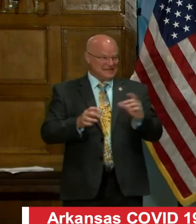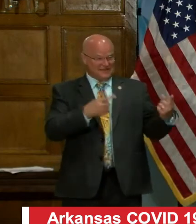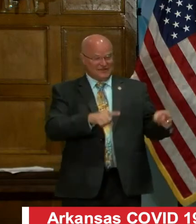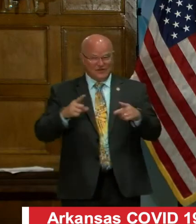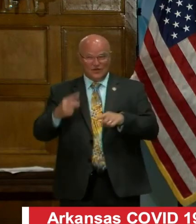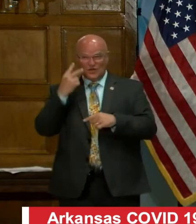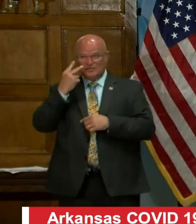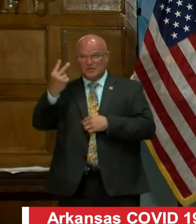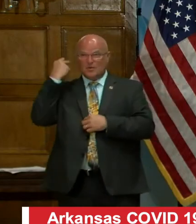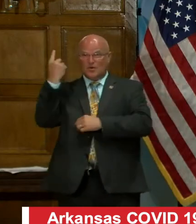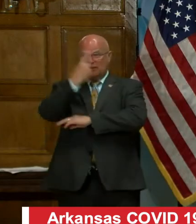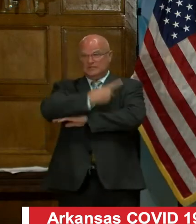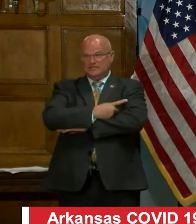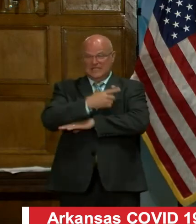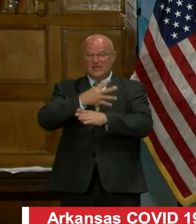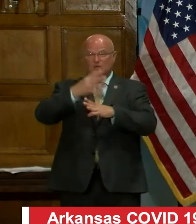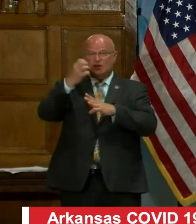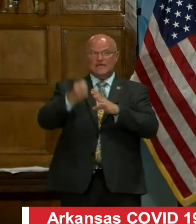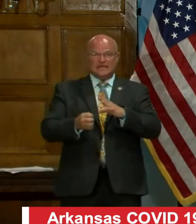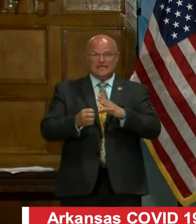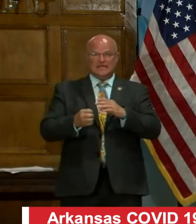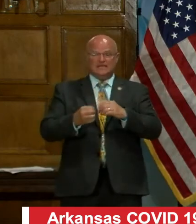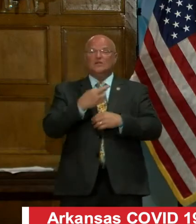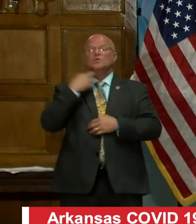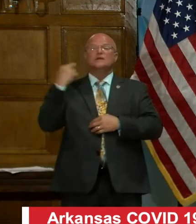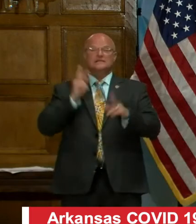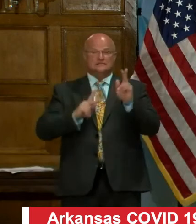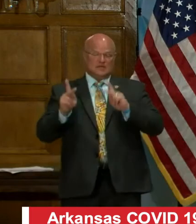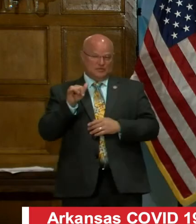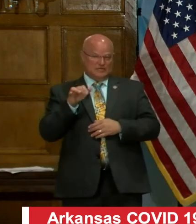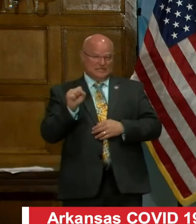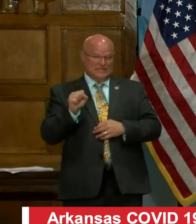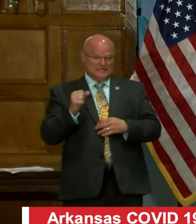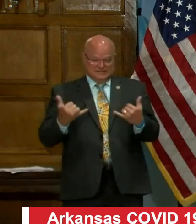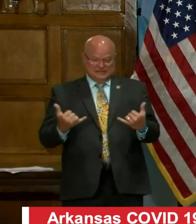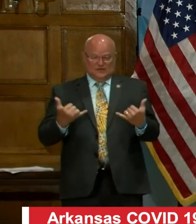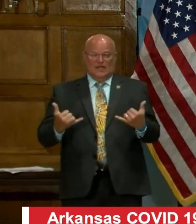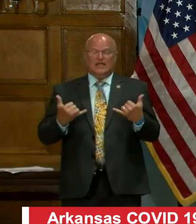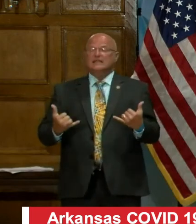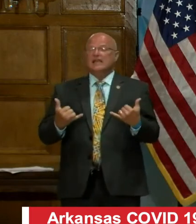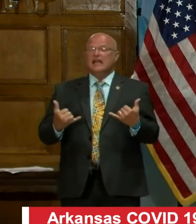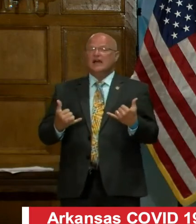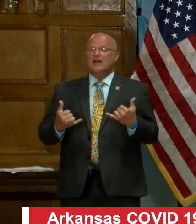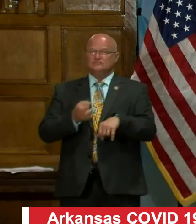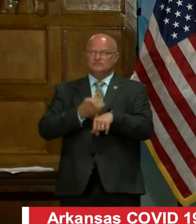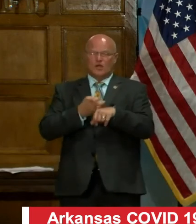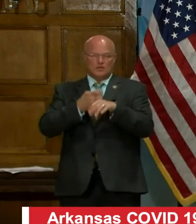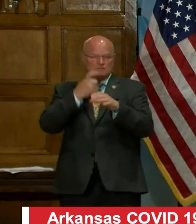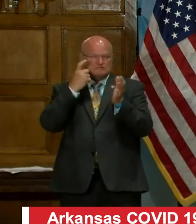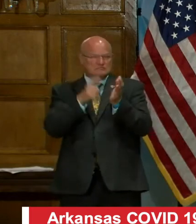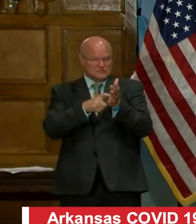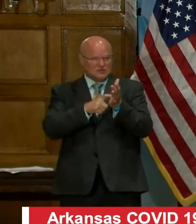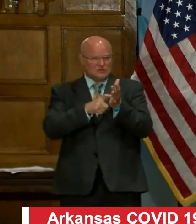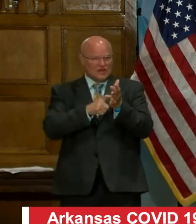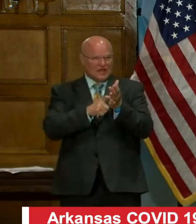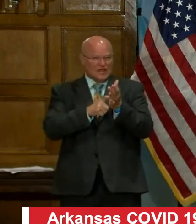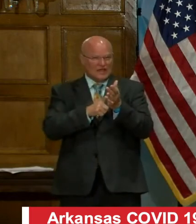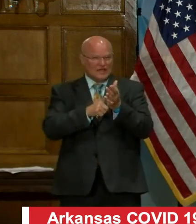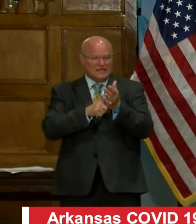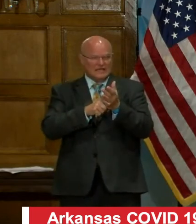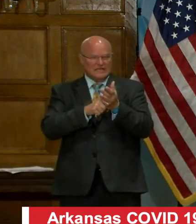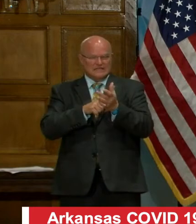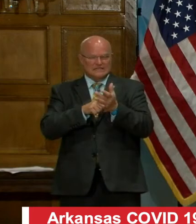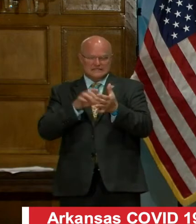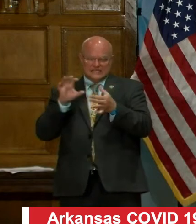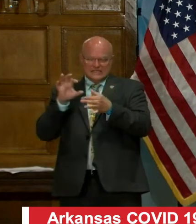occurred Memorial Day we know put people at risk. At this point, it's hard to identify it and pin it exactly